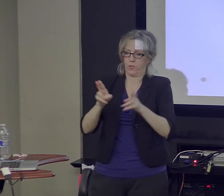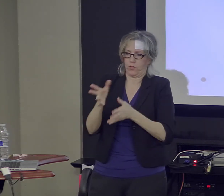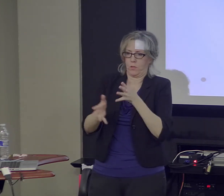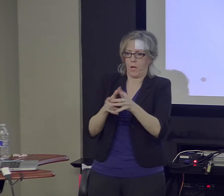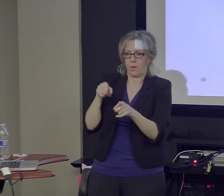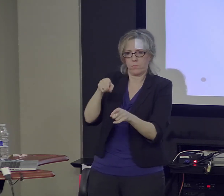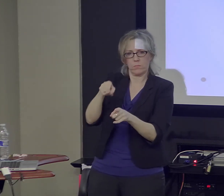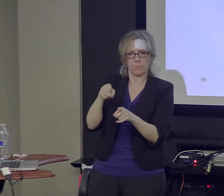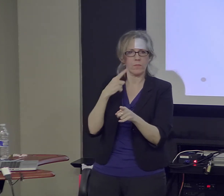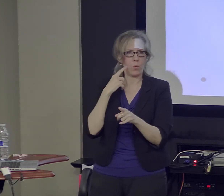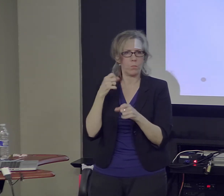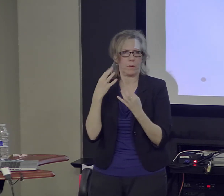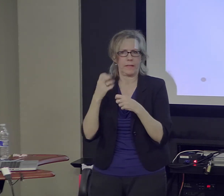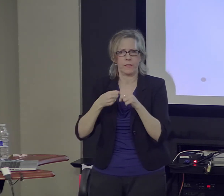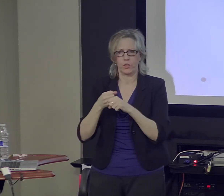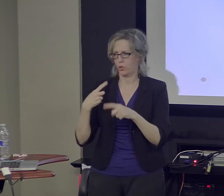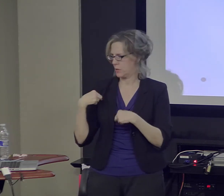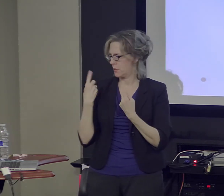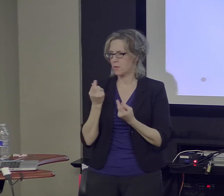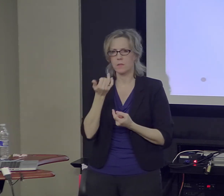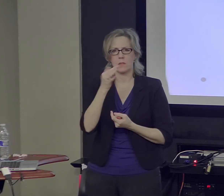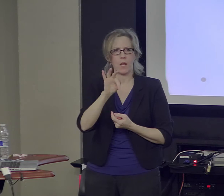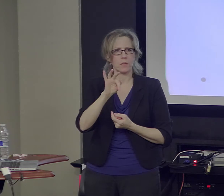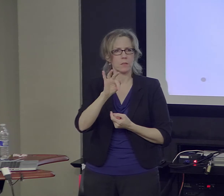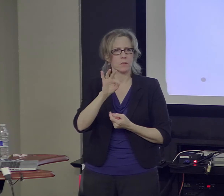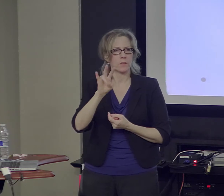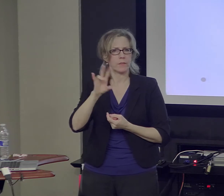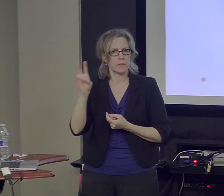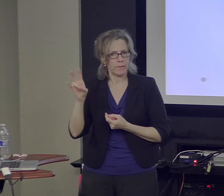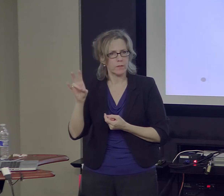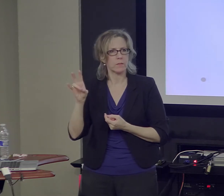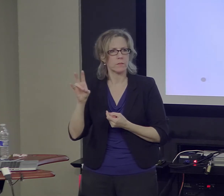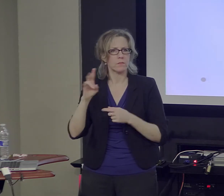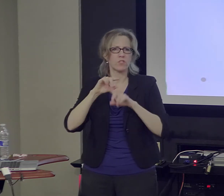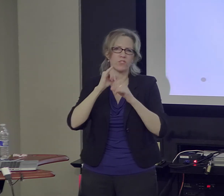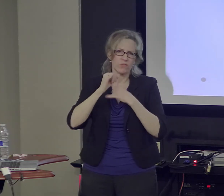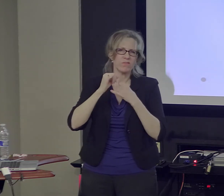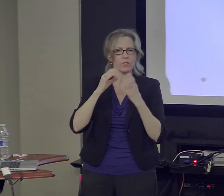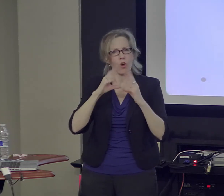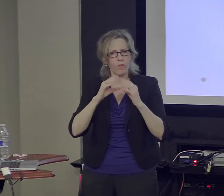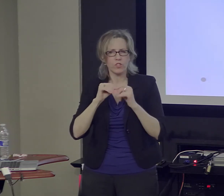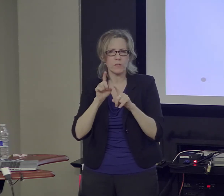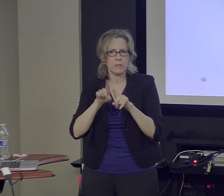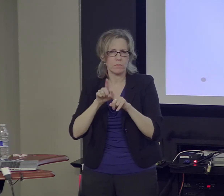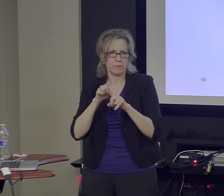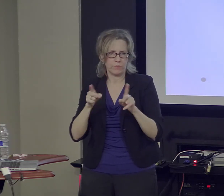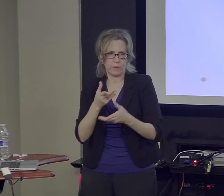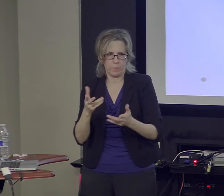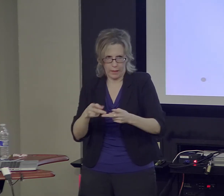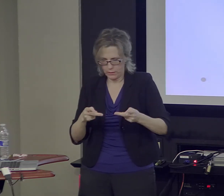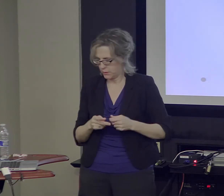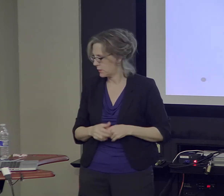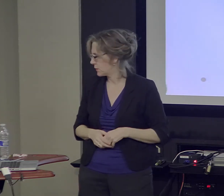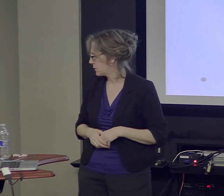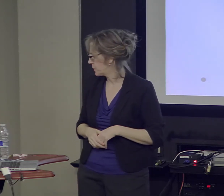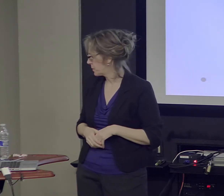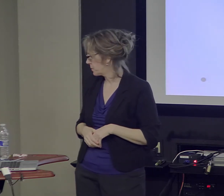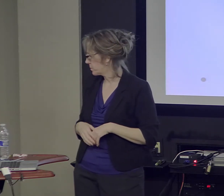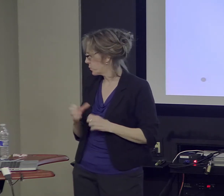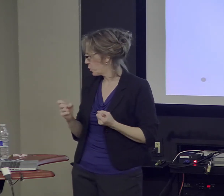are using it who have interactions internationally. And also working interpreters have been